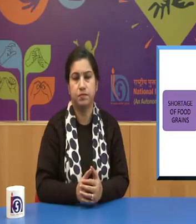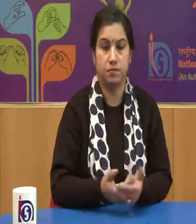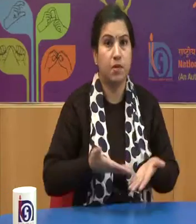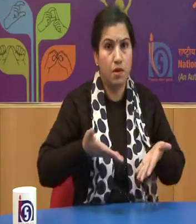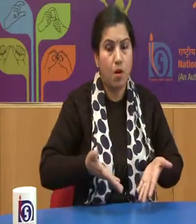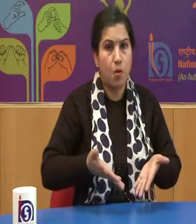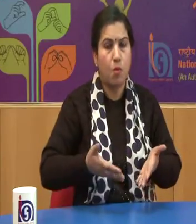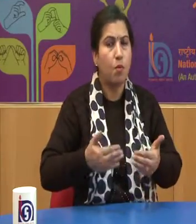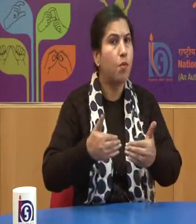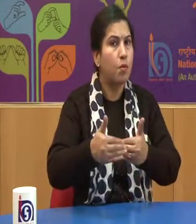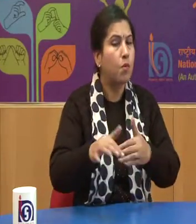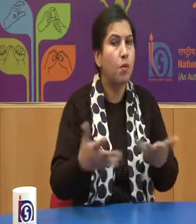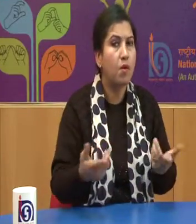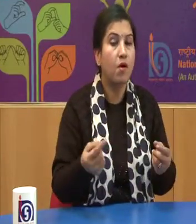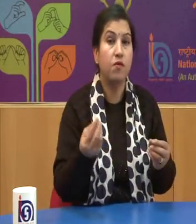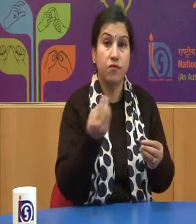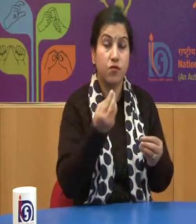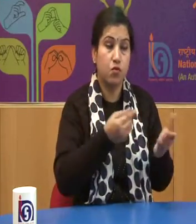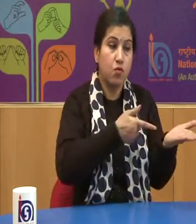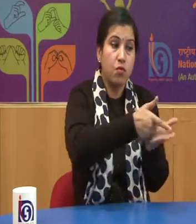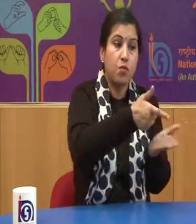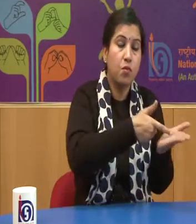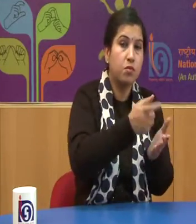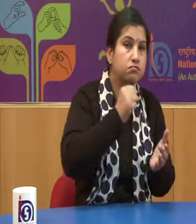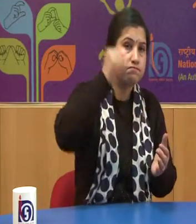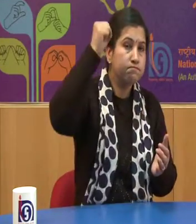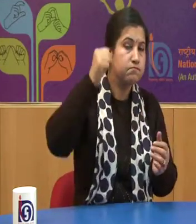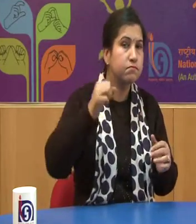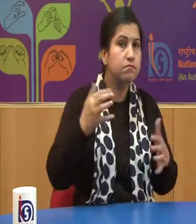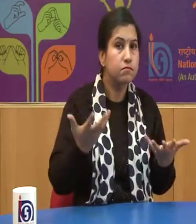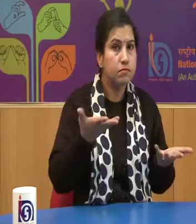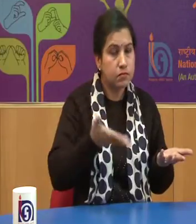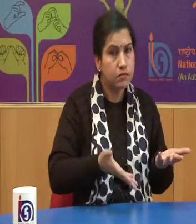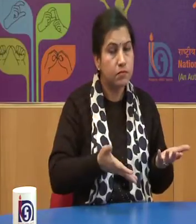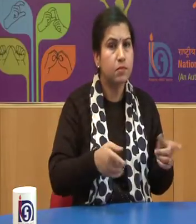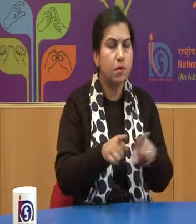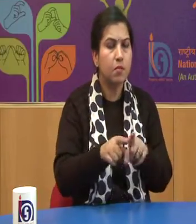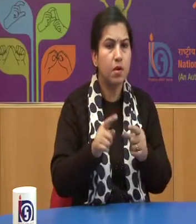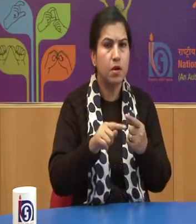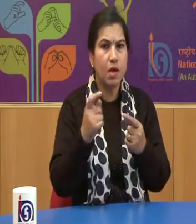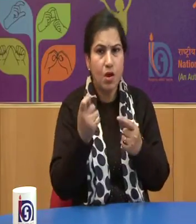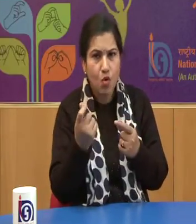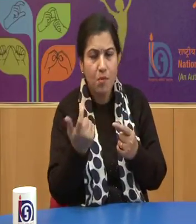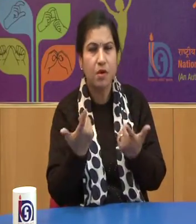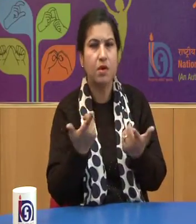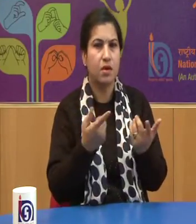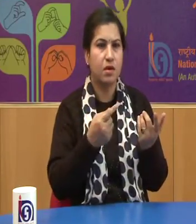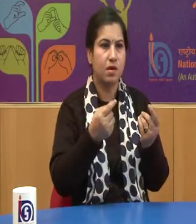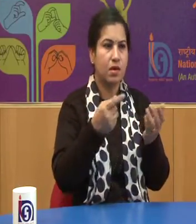Let us now learn about some peasant revolts that took place due to wrong economic and agricultural